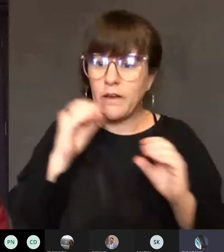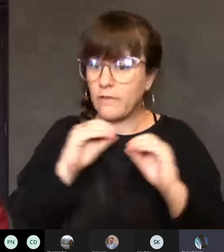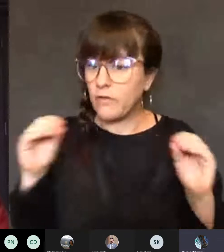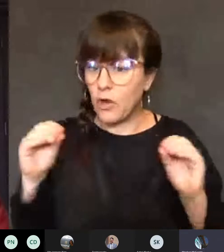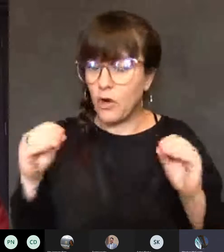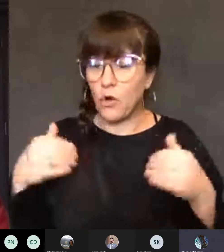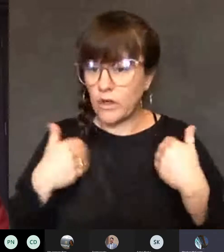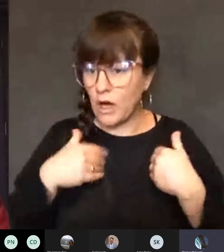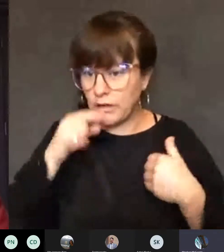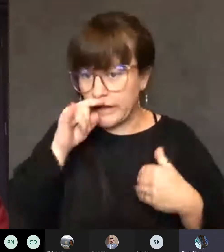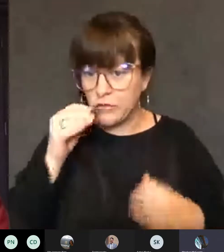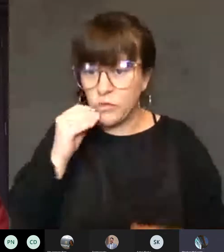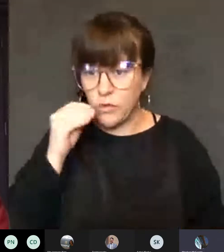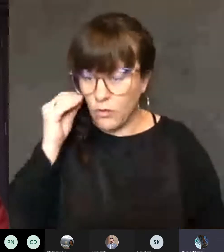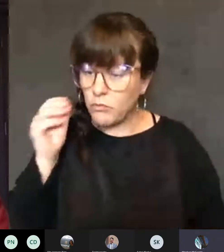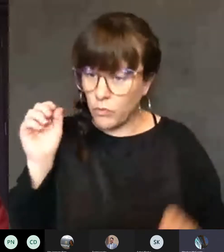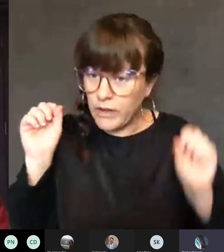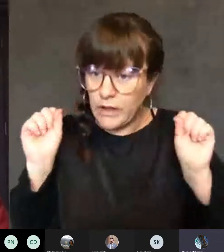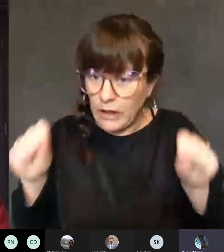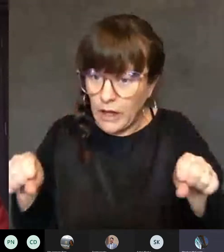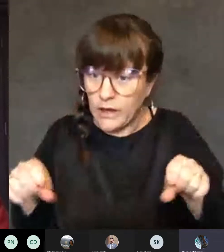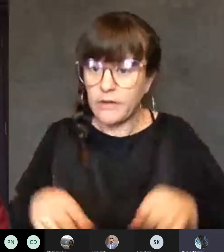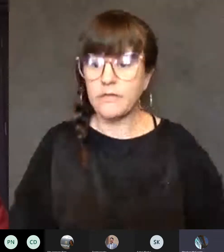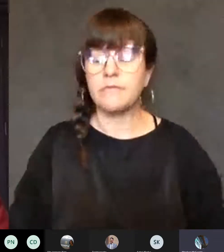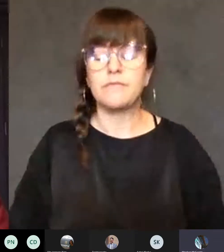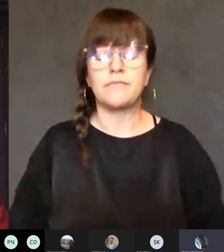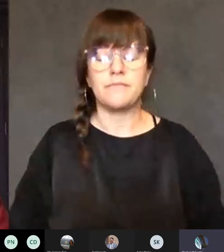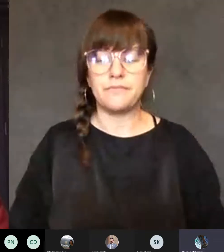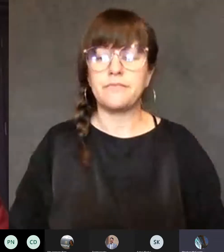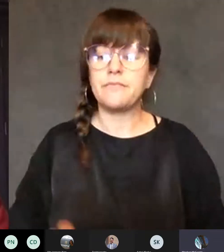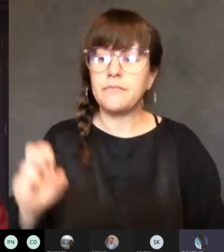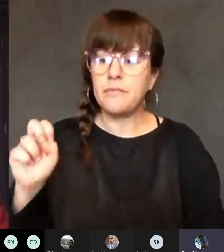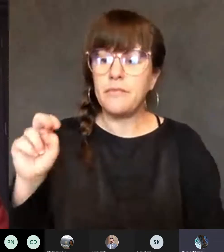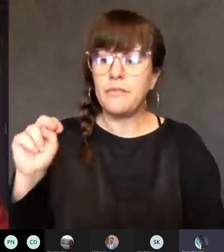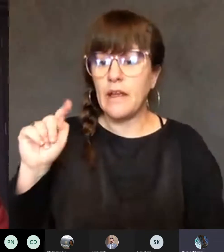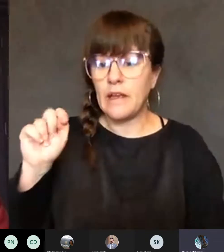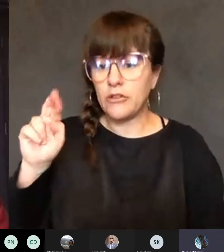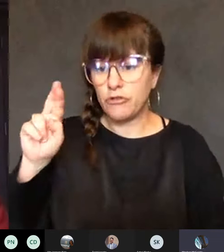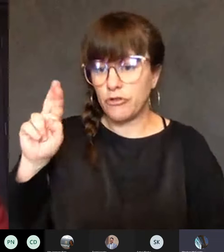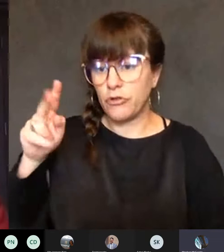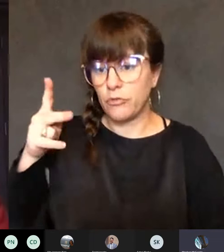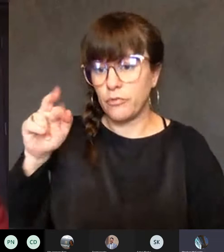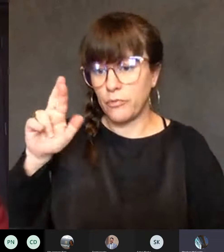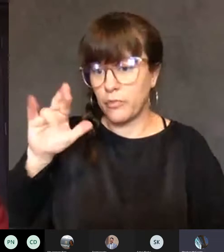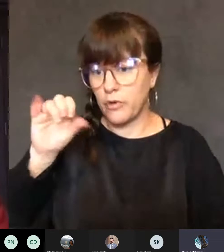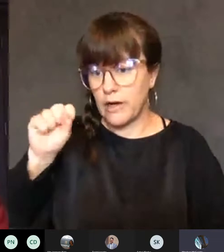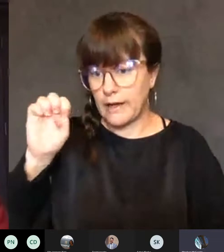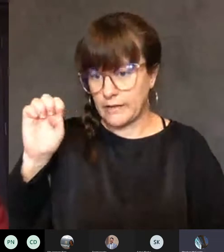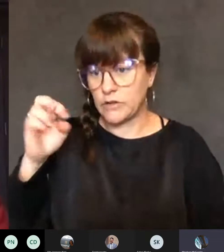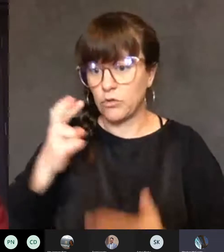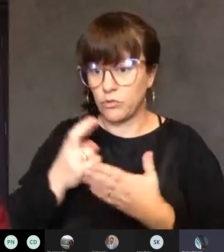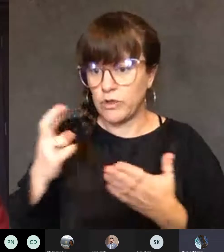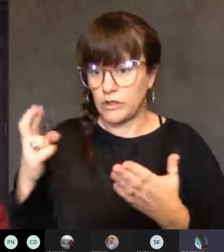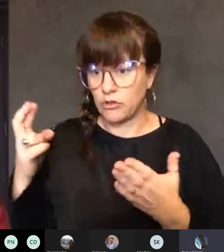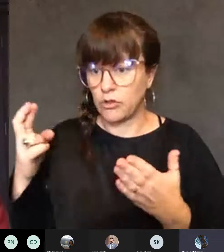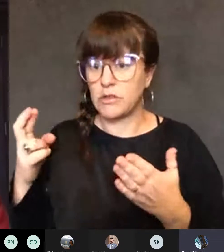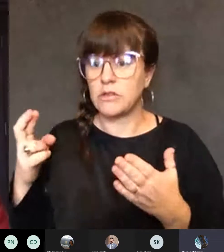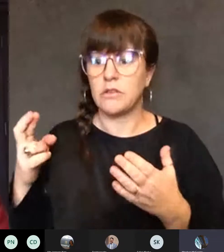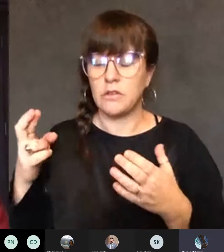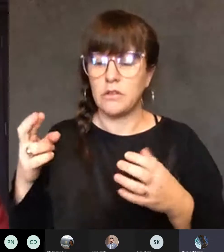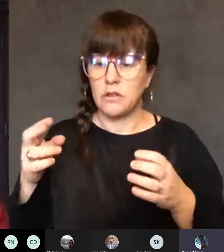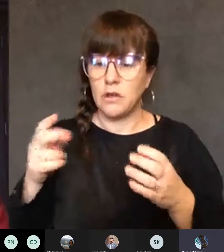really differently. And then with the Enterprise Resource System project, we have another opportunity to do business really